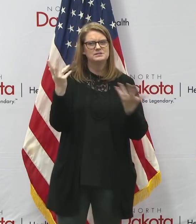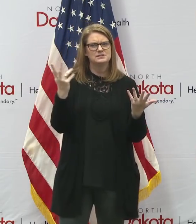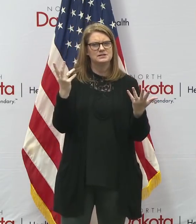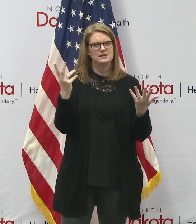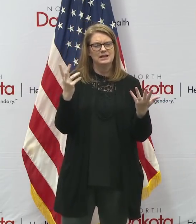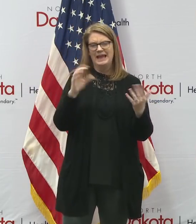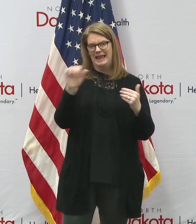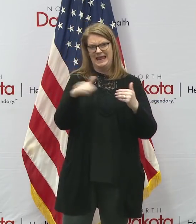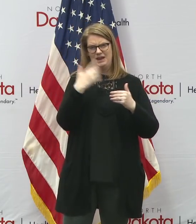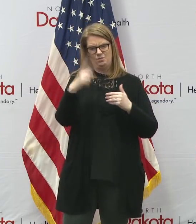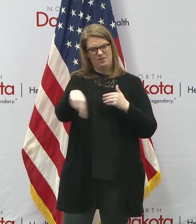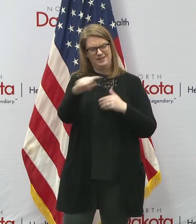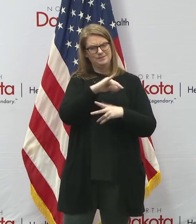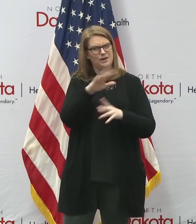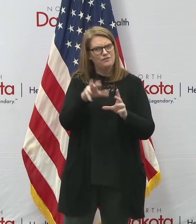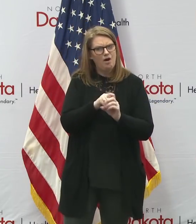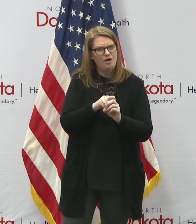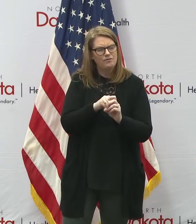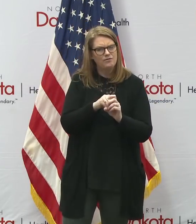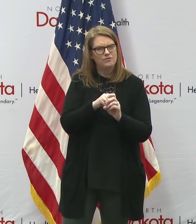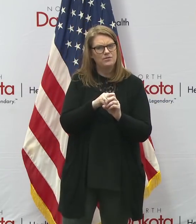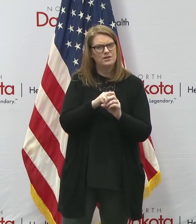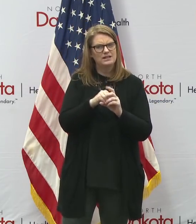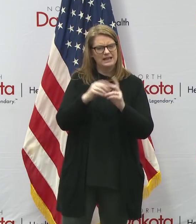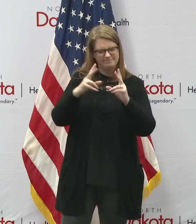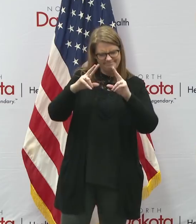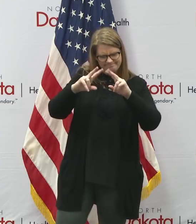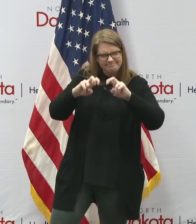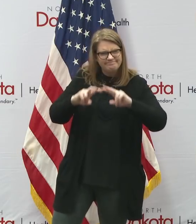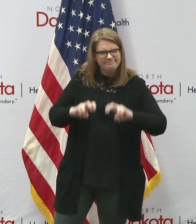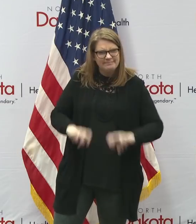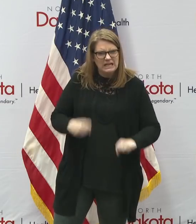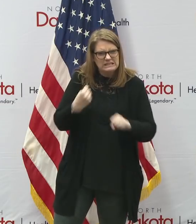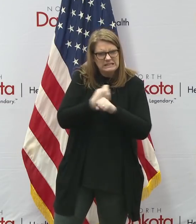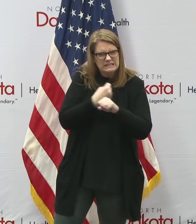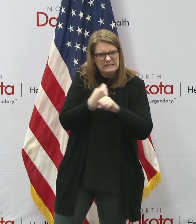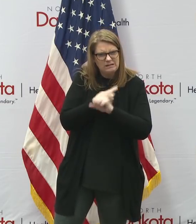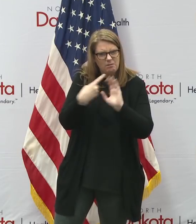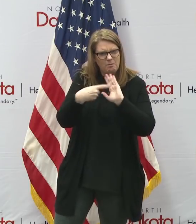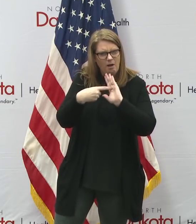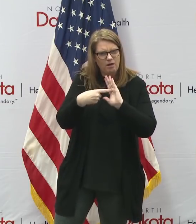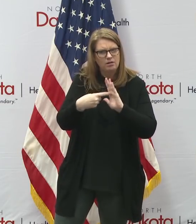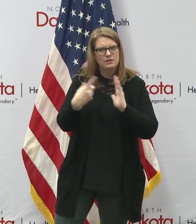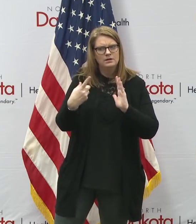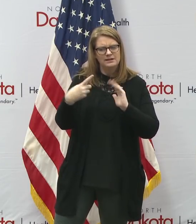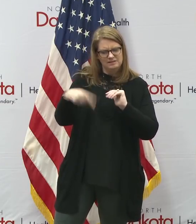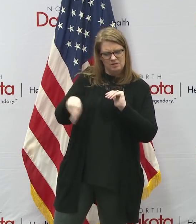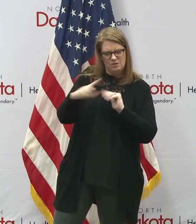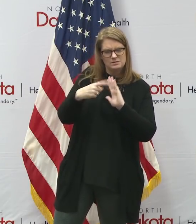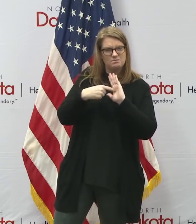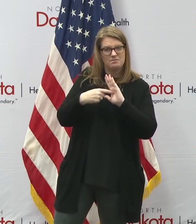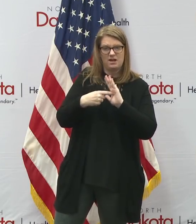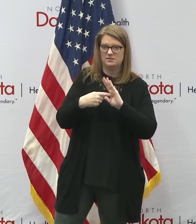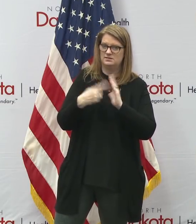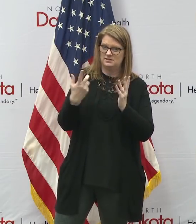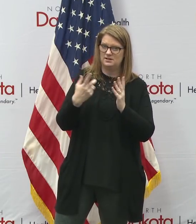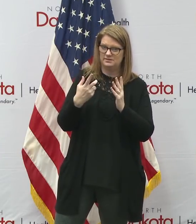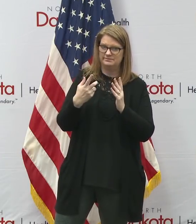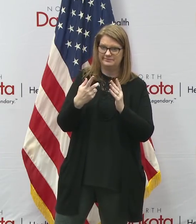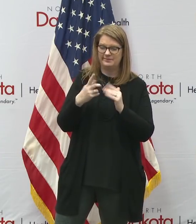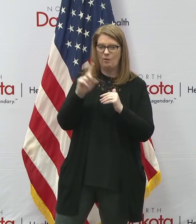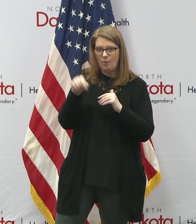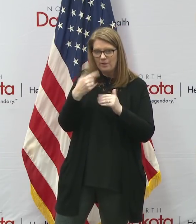and anybody that's been involved with analytics or statistical modeling would understand that those models are only as good as how accurate